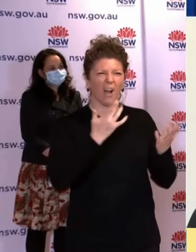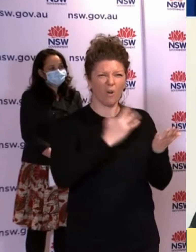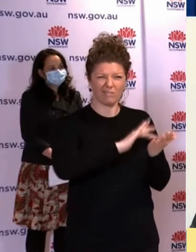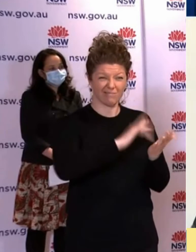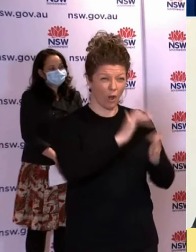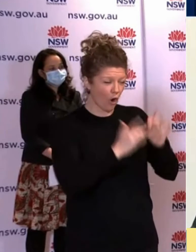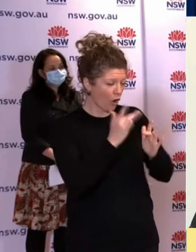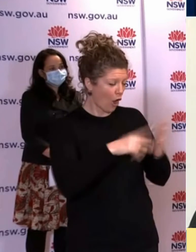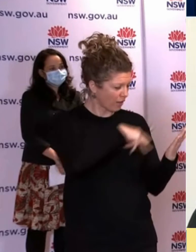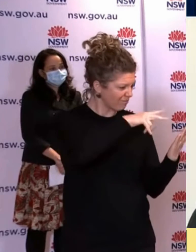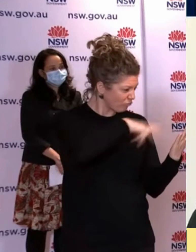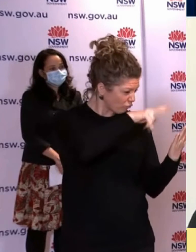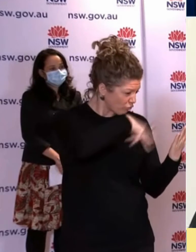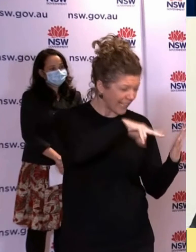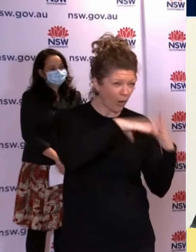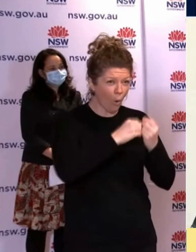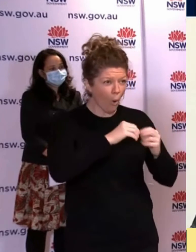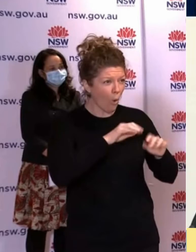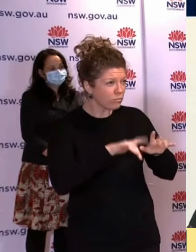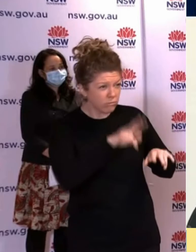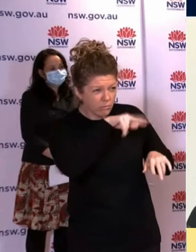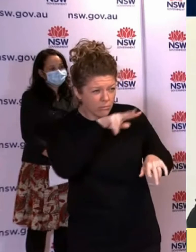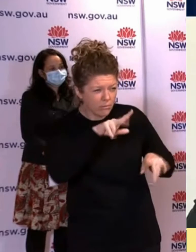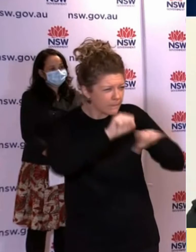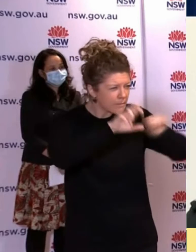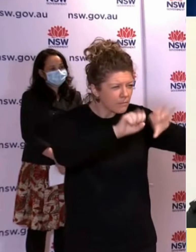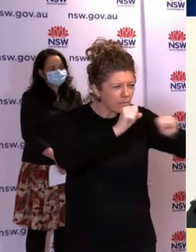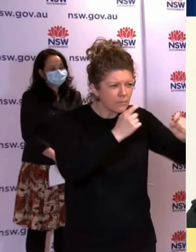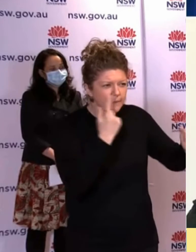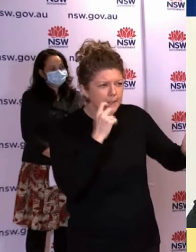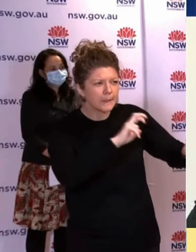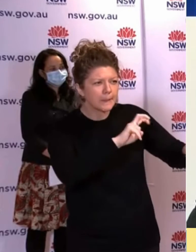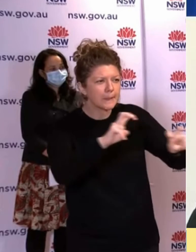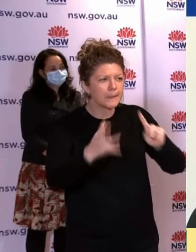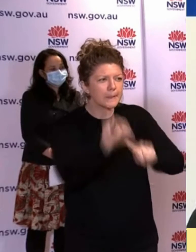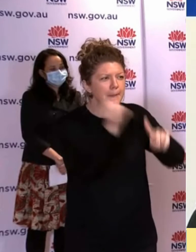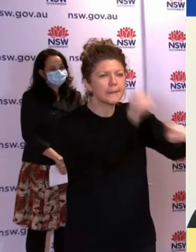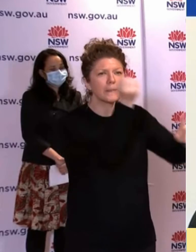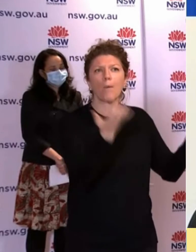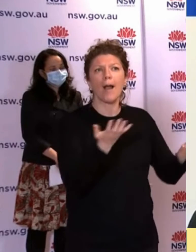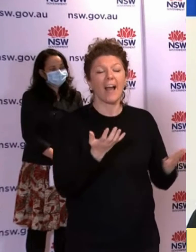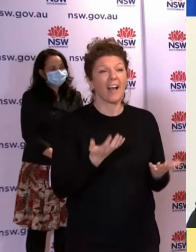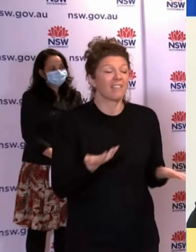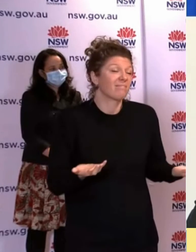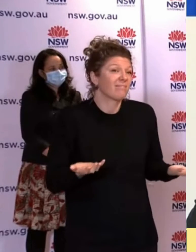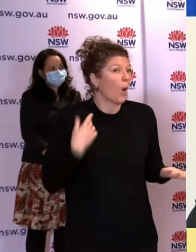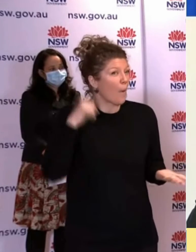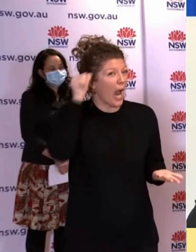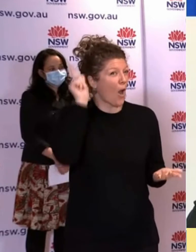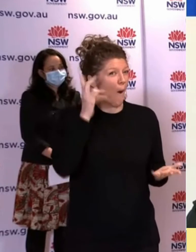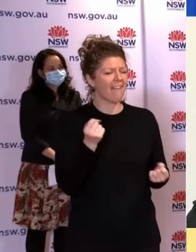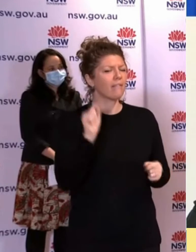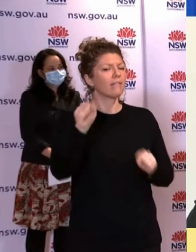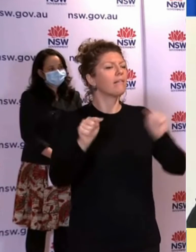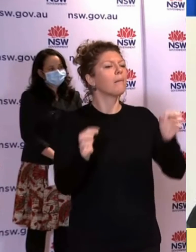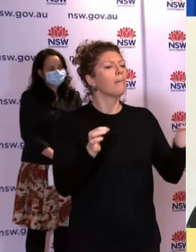to get information and intelligence. Nothing surprises us about what these sorts of people might be planning. We